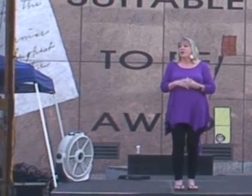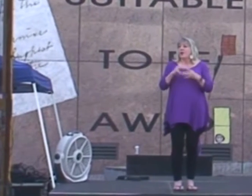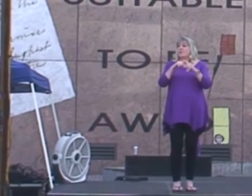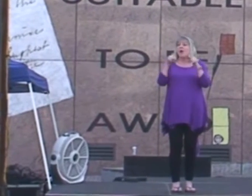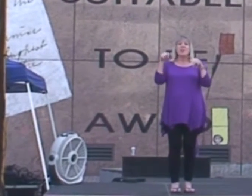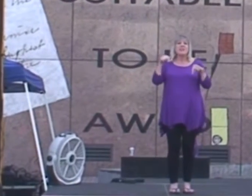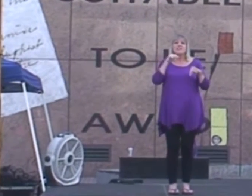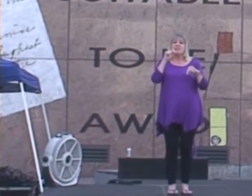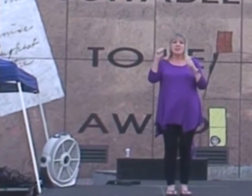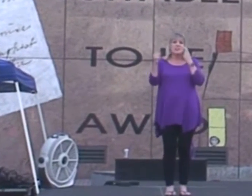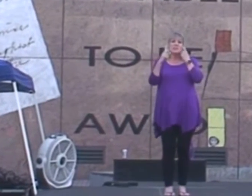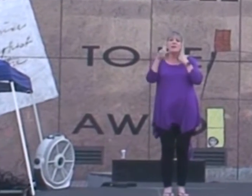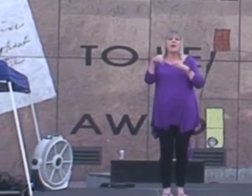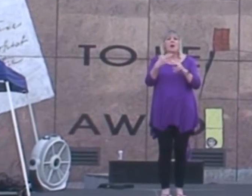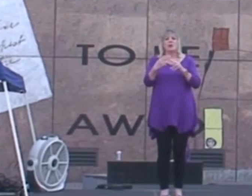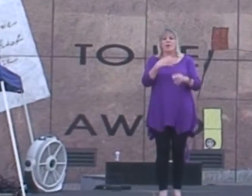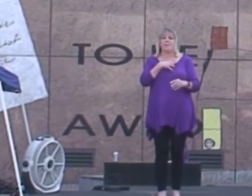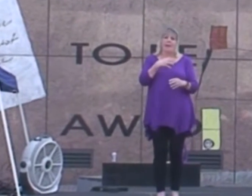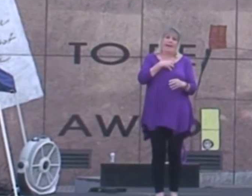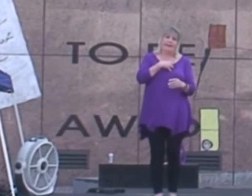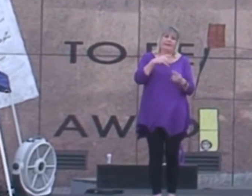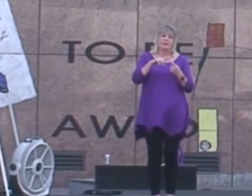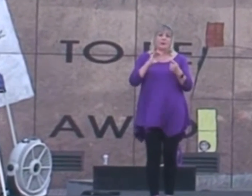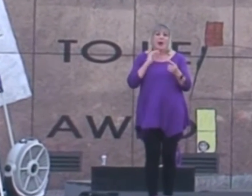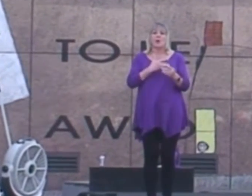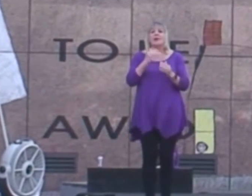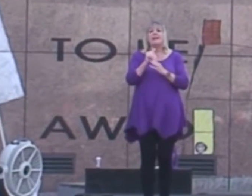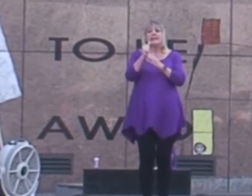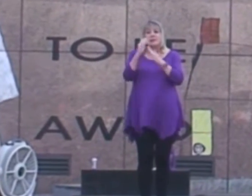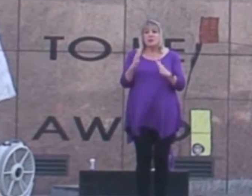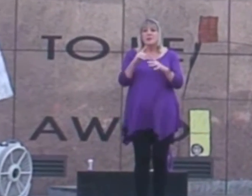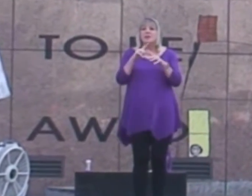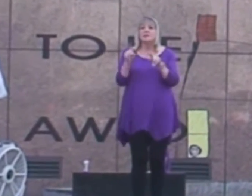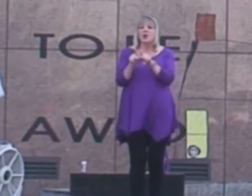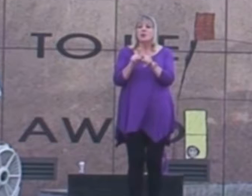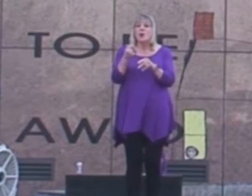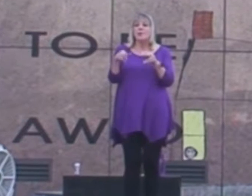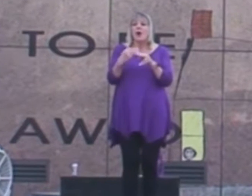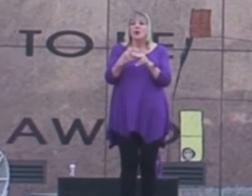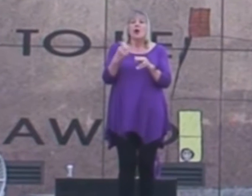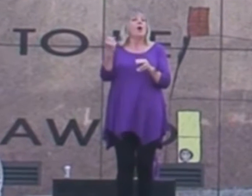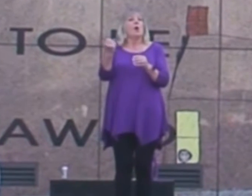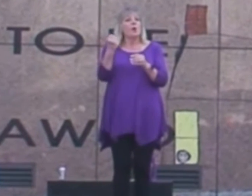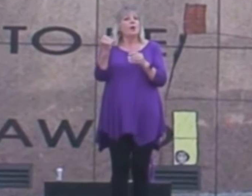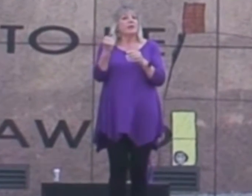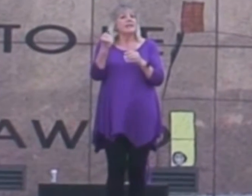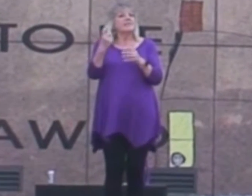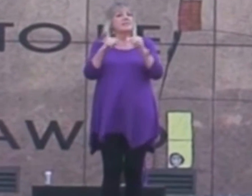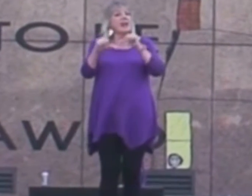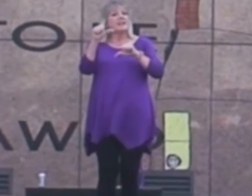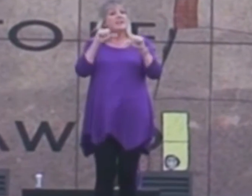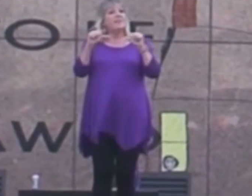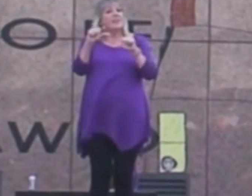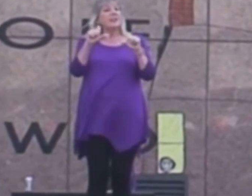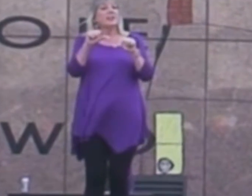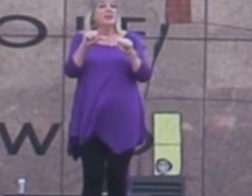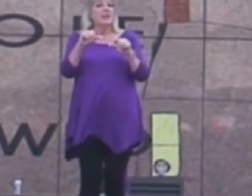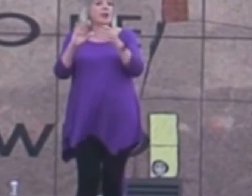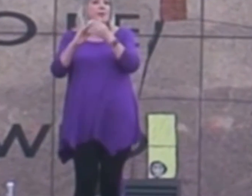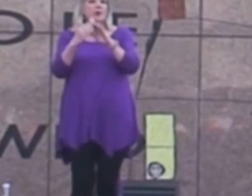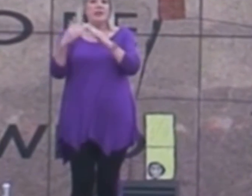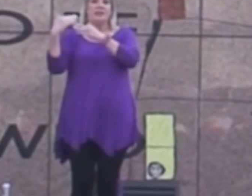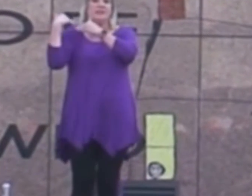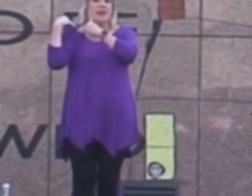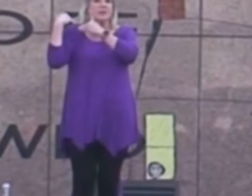But this isn't just about complaining to our leaders. It's also about holding the scientific community itself accountable to be